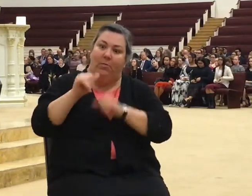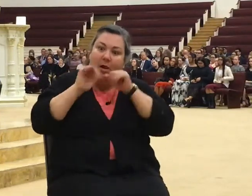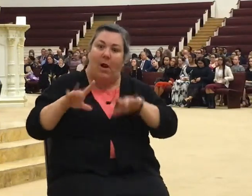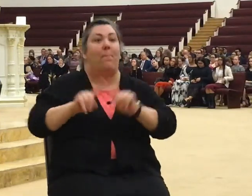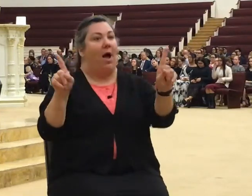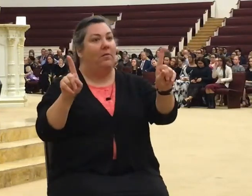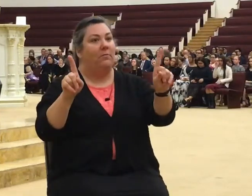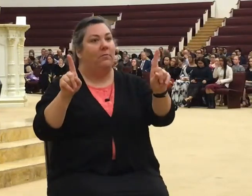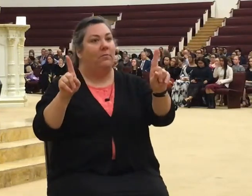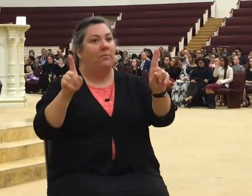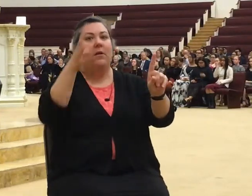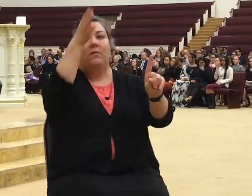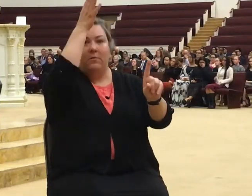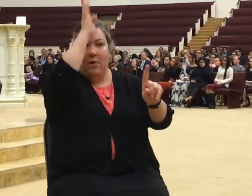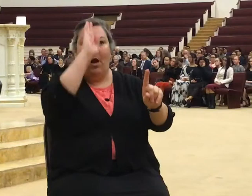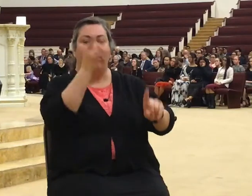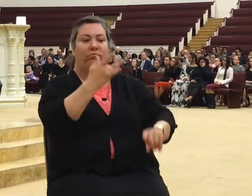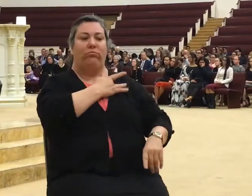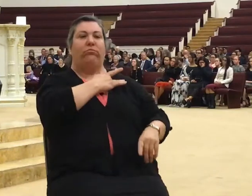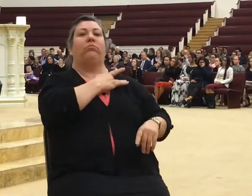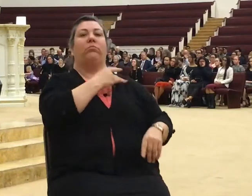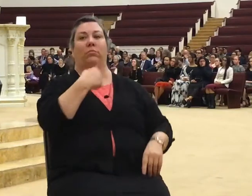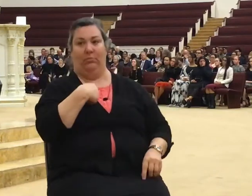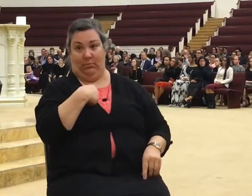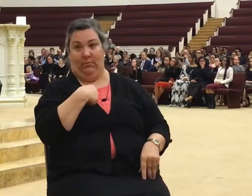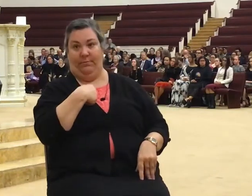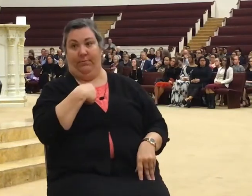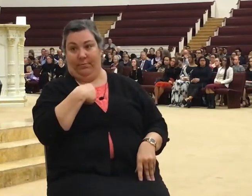But here's what God nudged me.